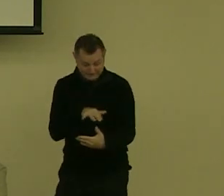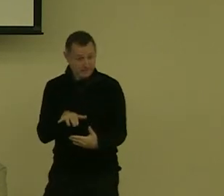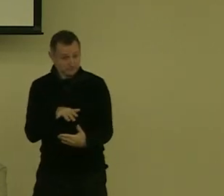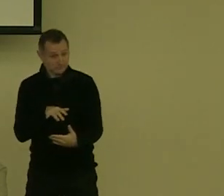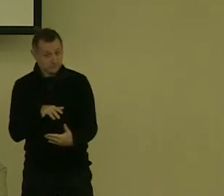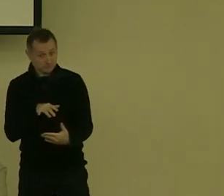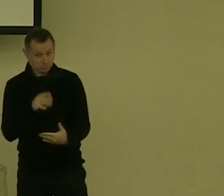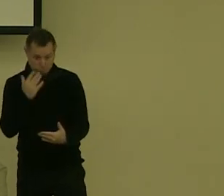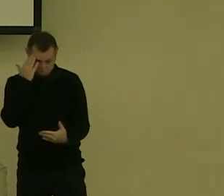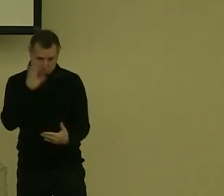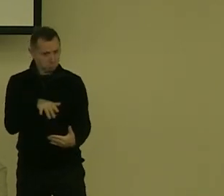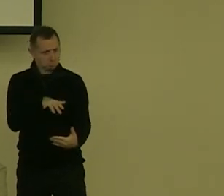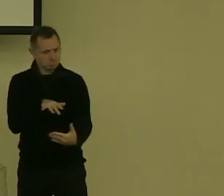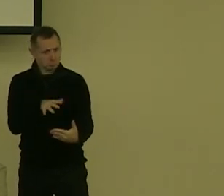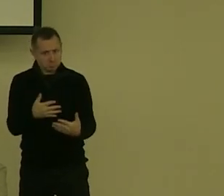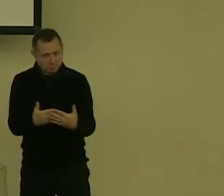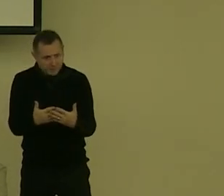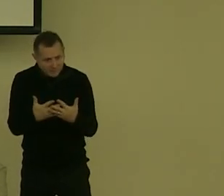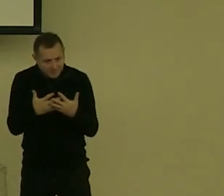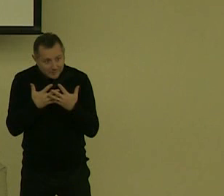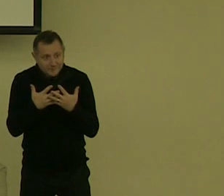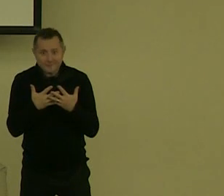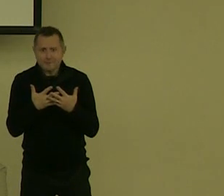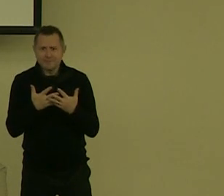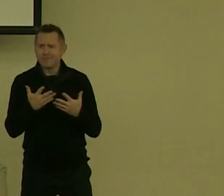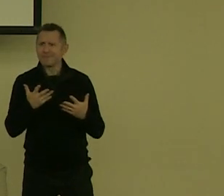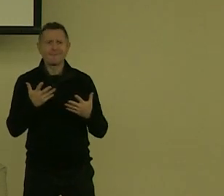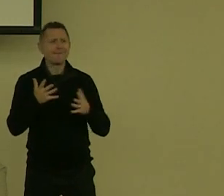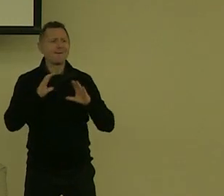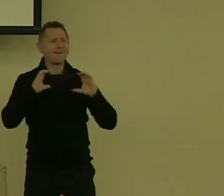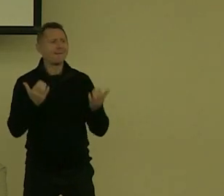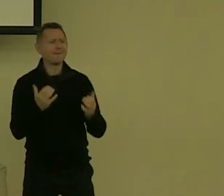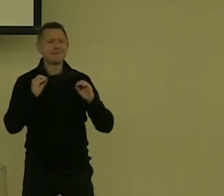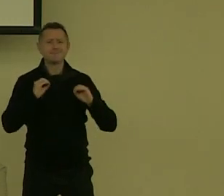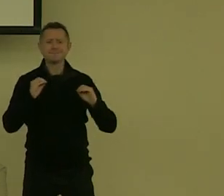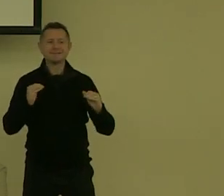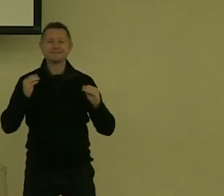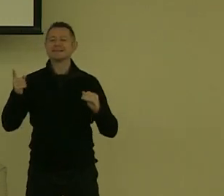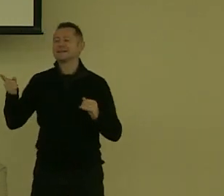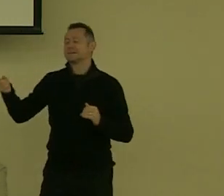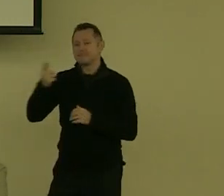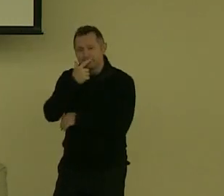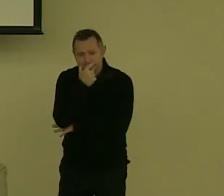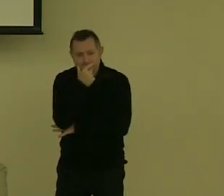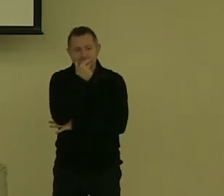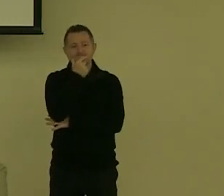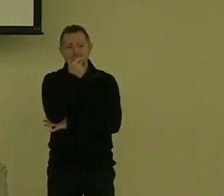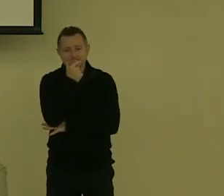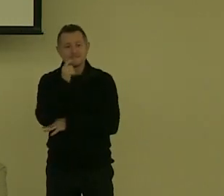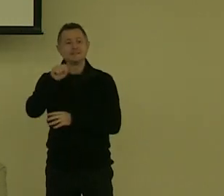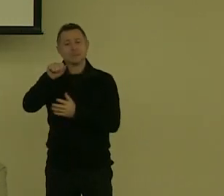anything, I tend to think of academia. Yes, I think I'm thinking of academia, but I don't mean to limit it.